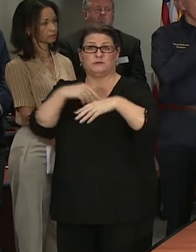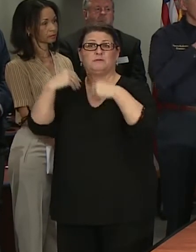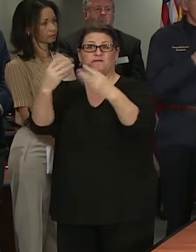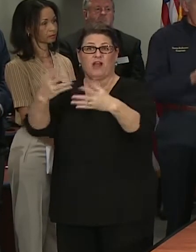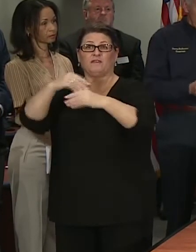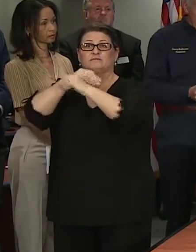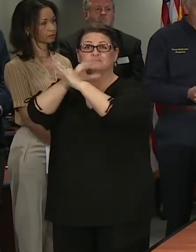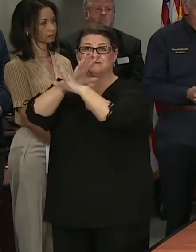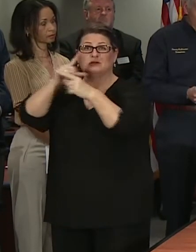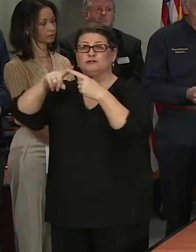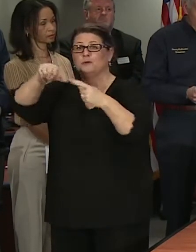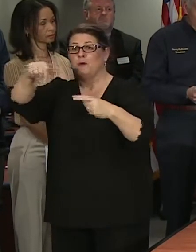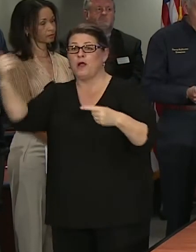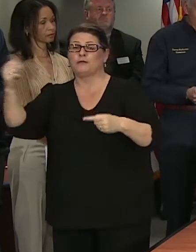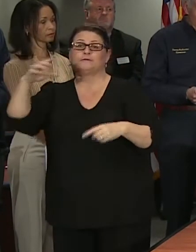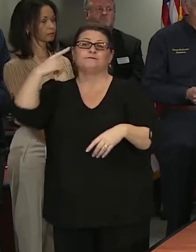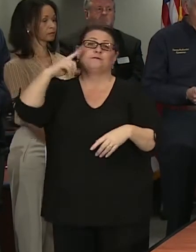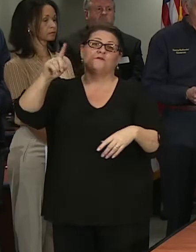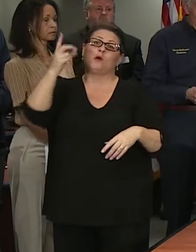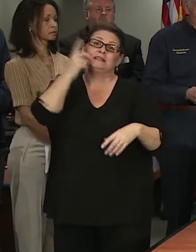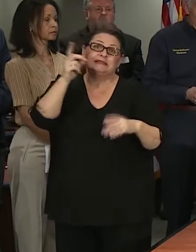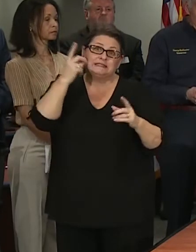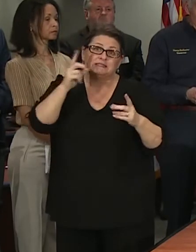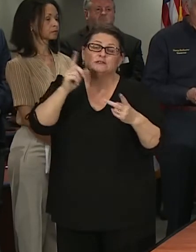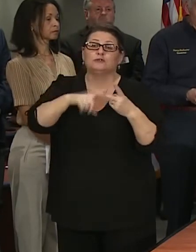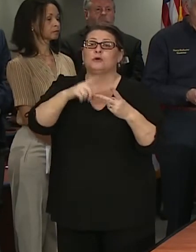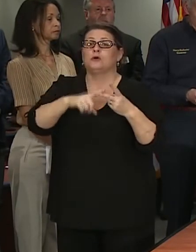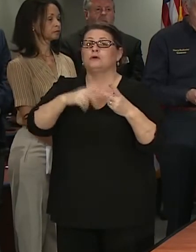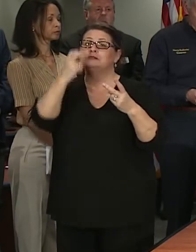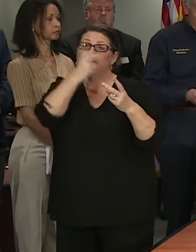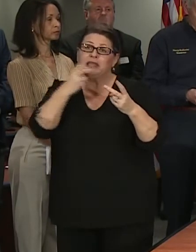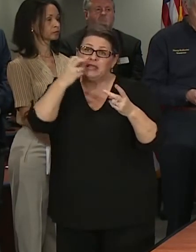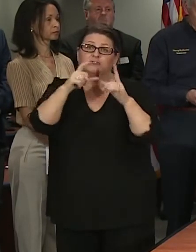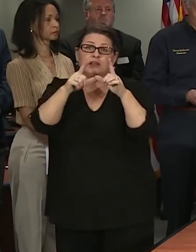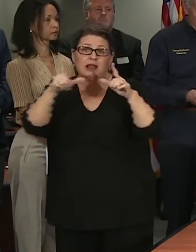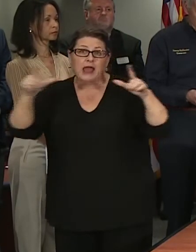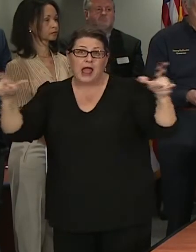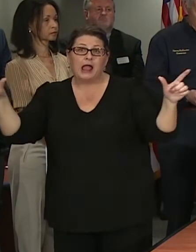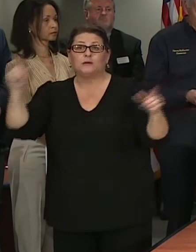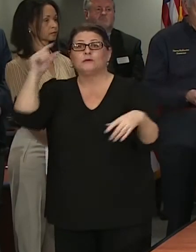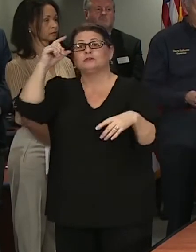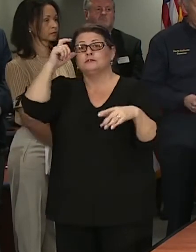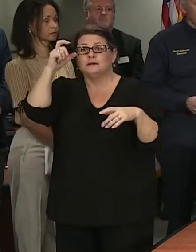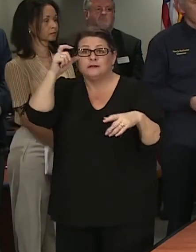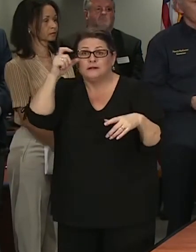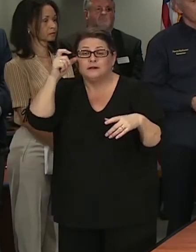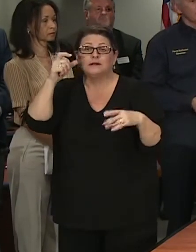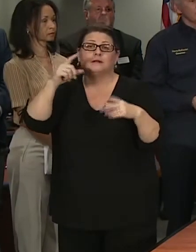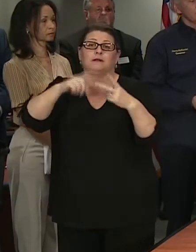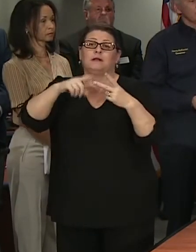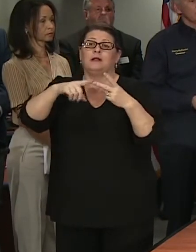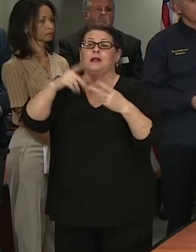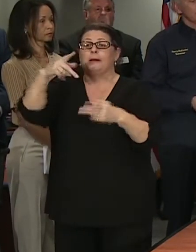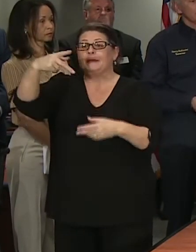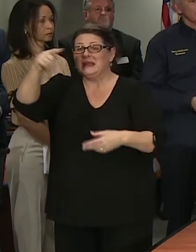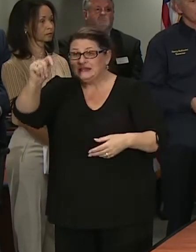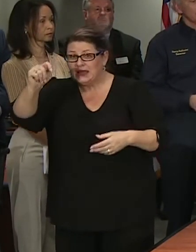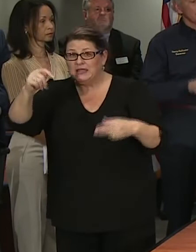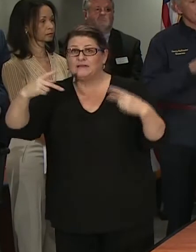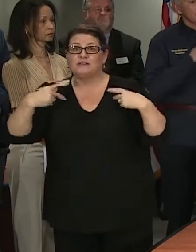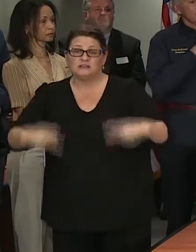professions such as optometry, dental, speech-language pathology, physical and occupational therapy,